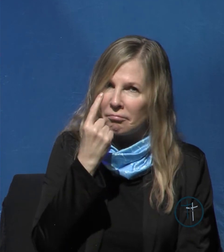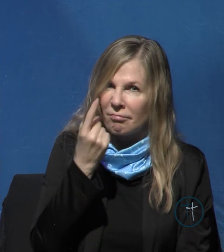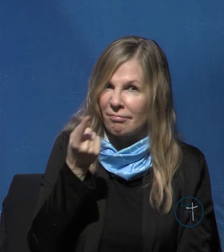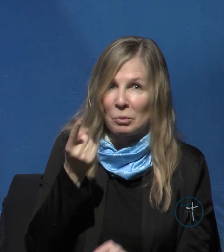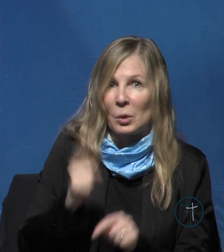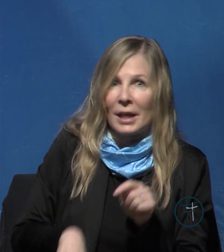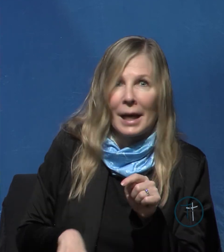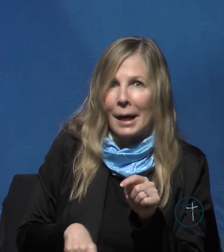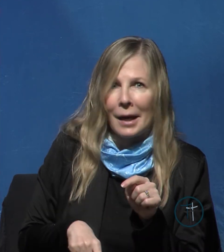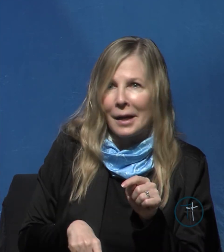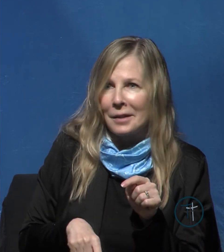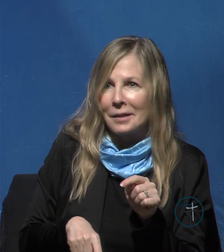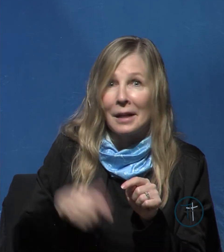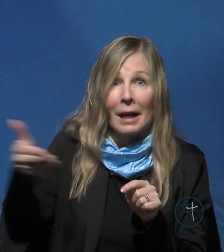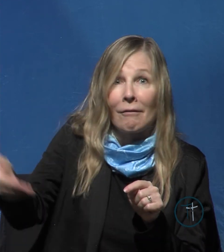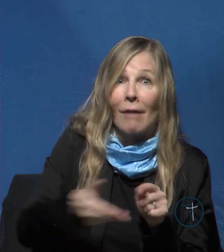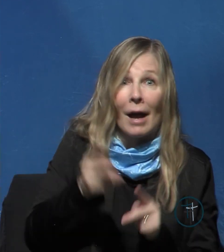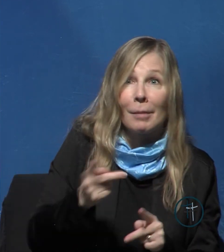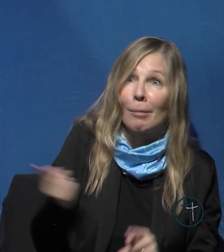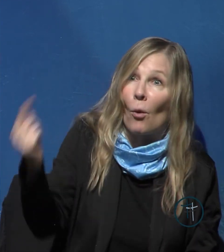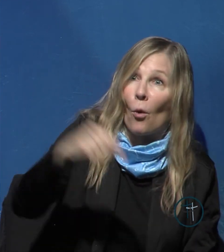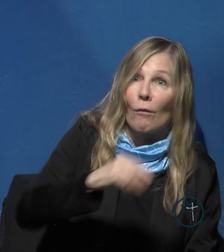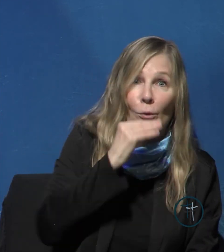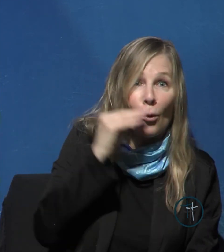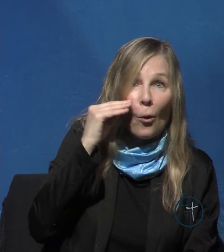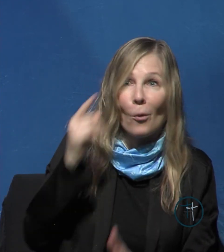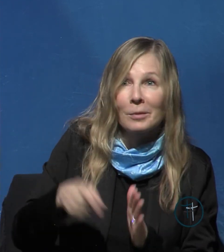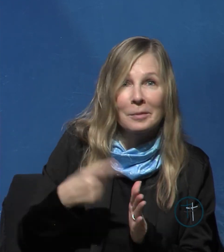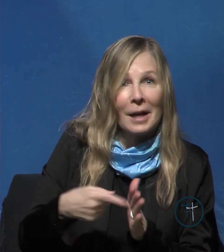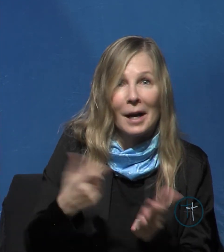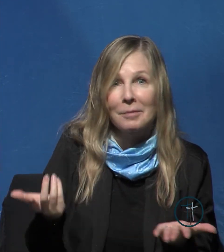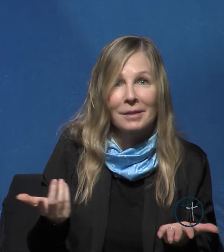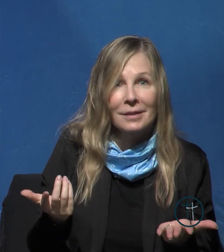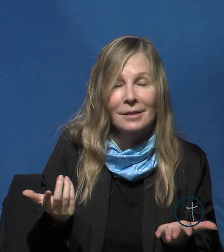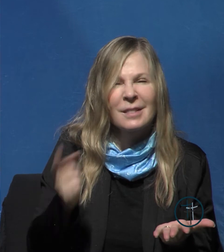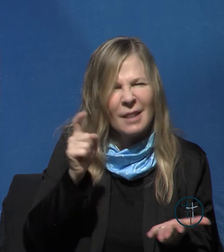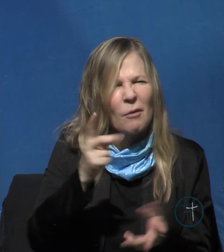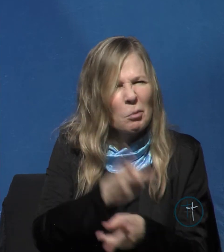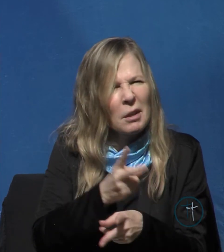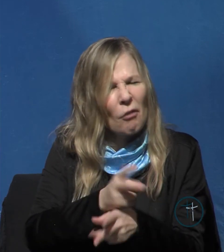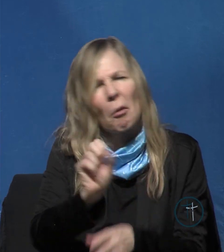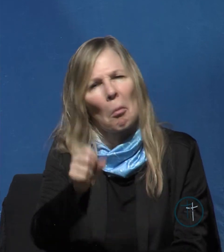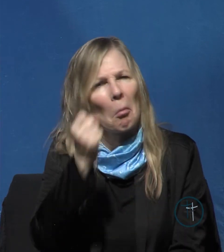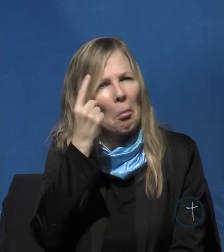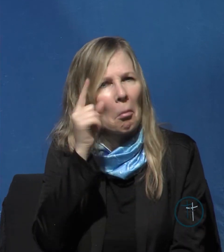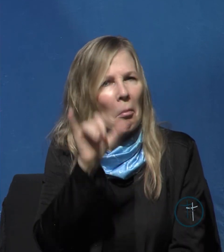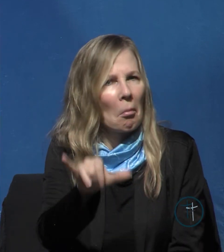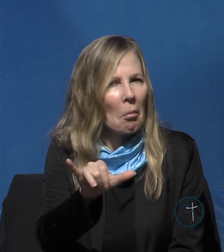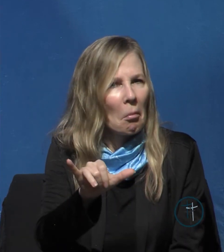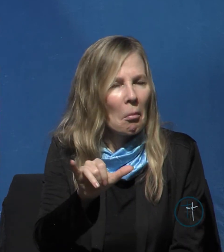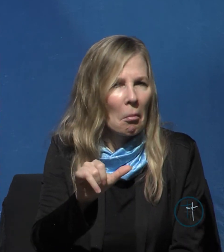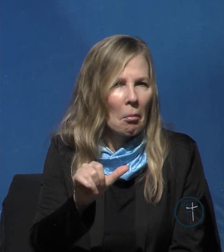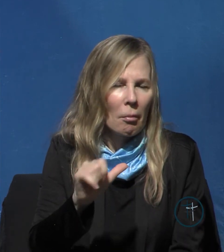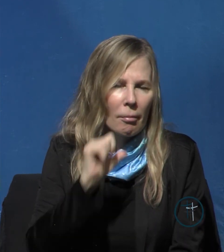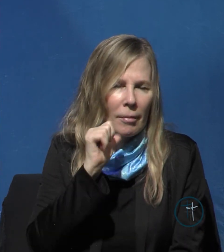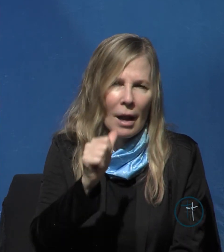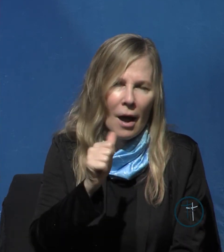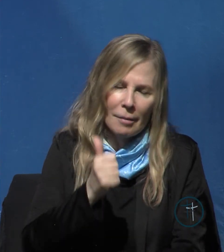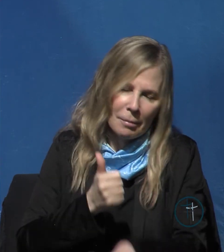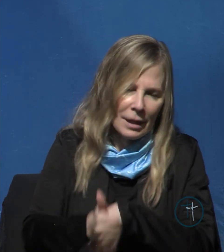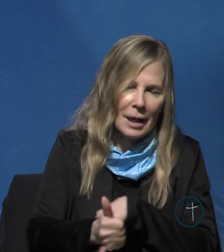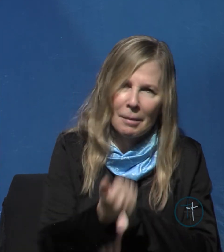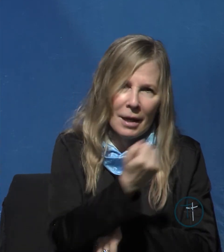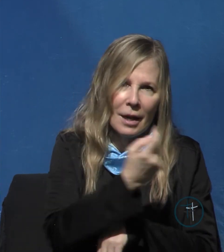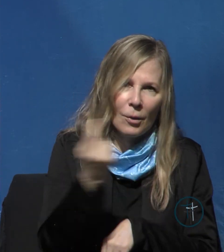even invite people over sometimes, and we have to be careful, and I understand that, and it's not condemning that.